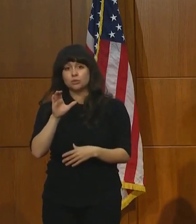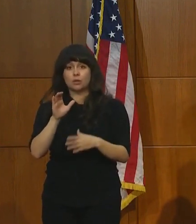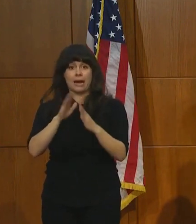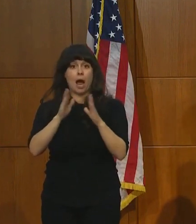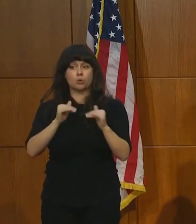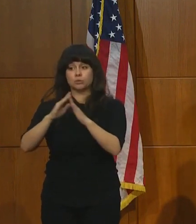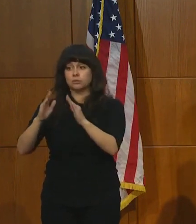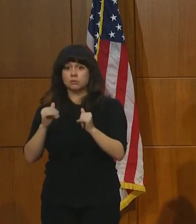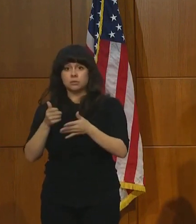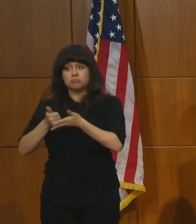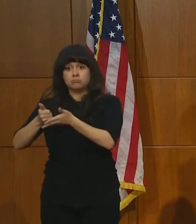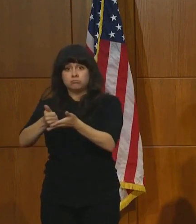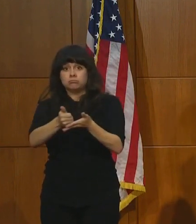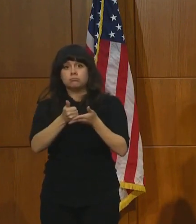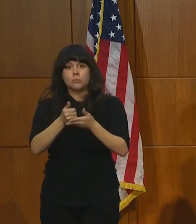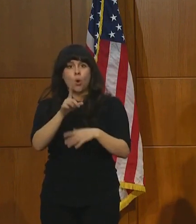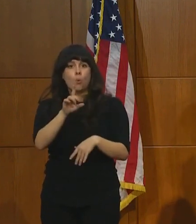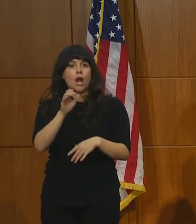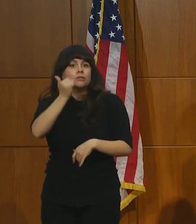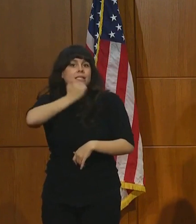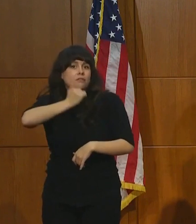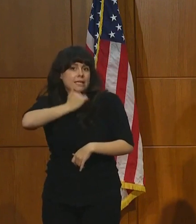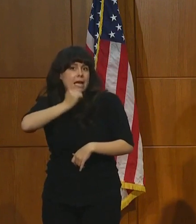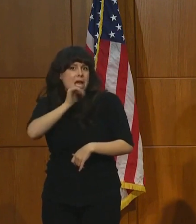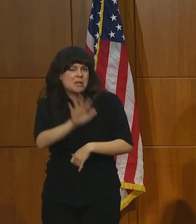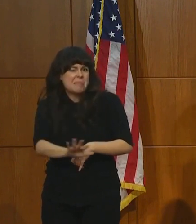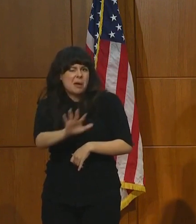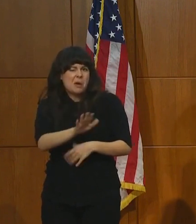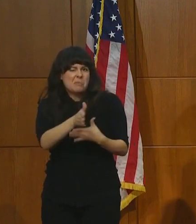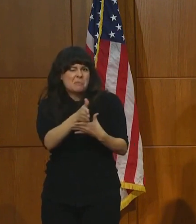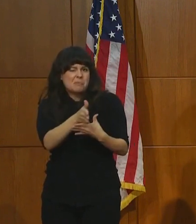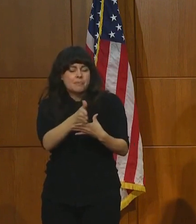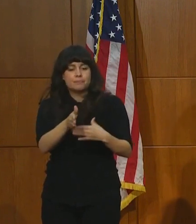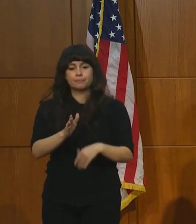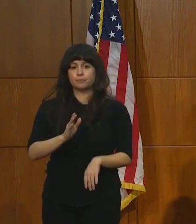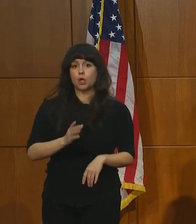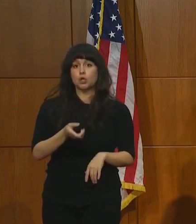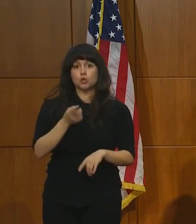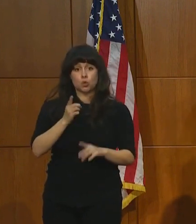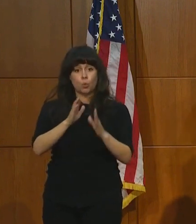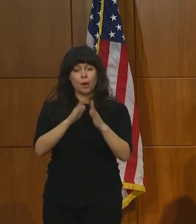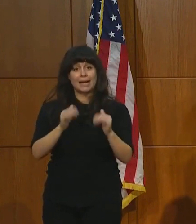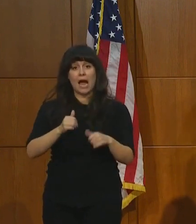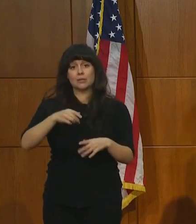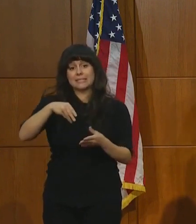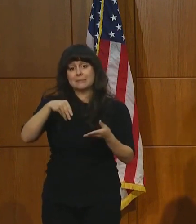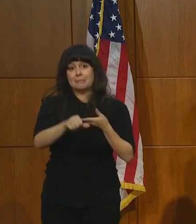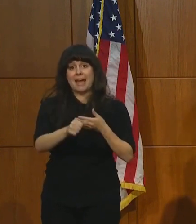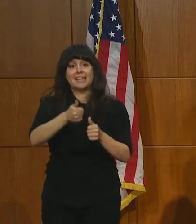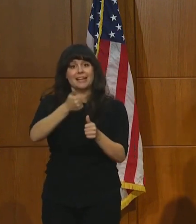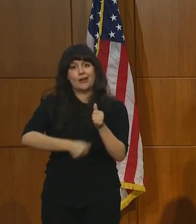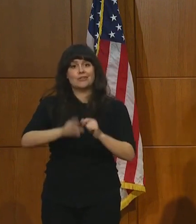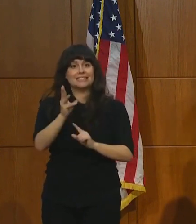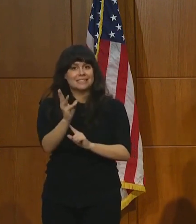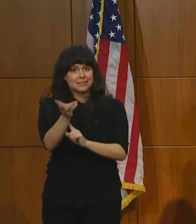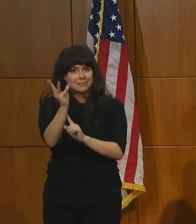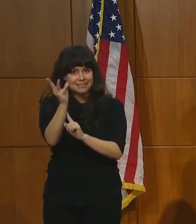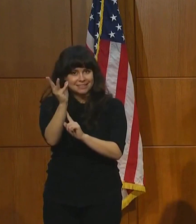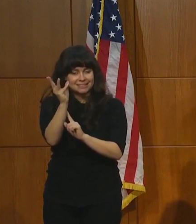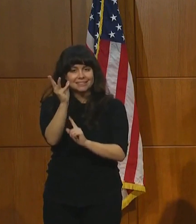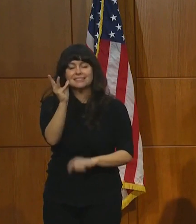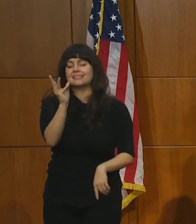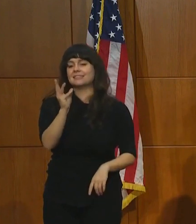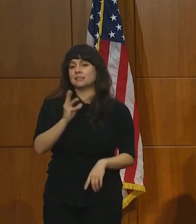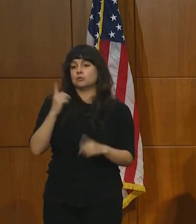about 100 each day, or one household's rent or mortgage paid every 6 minutes.